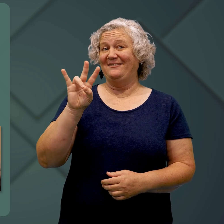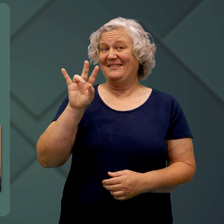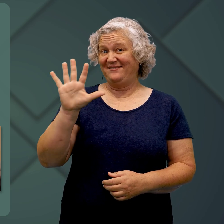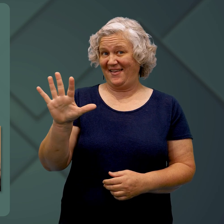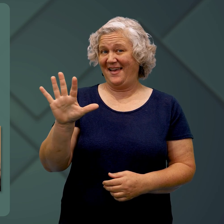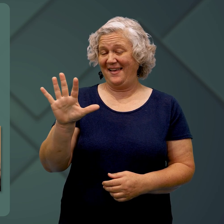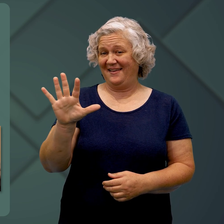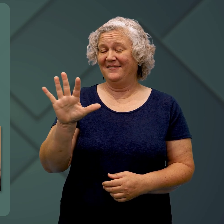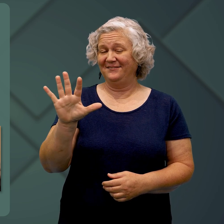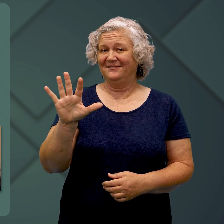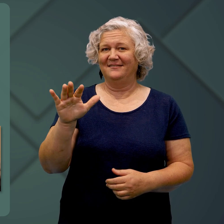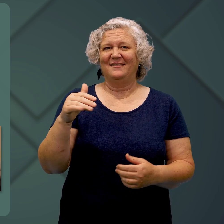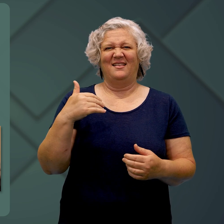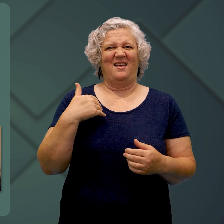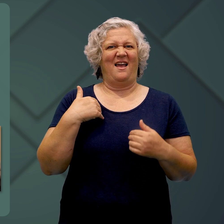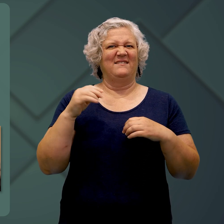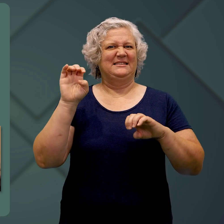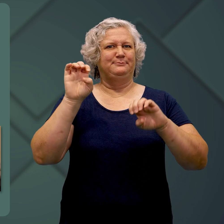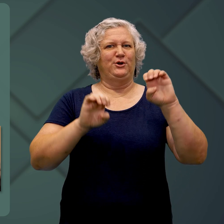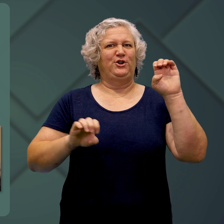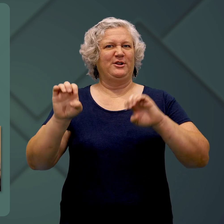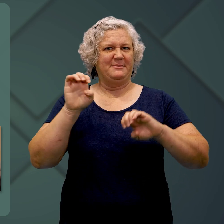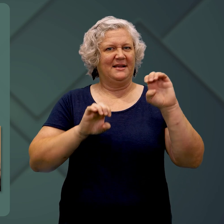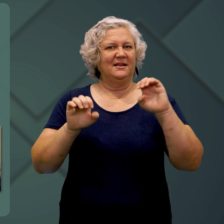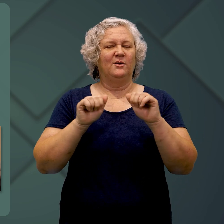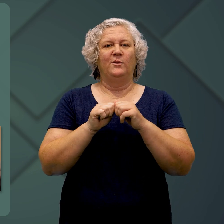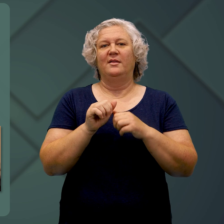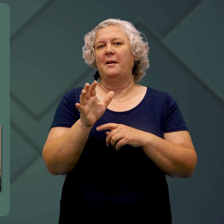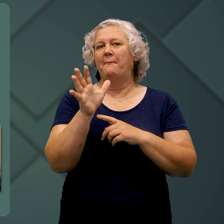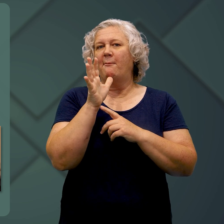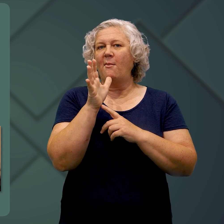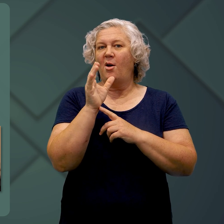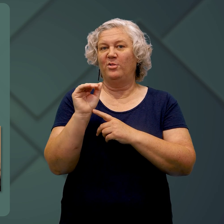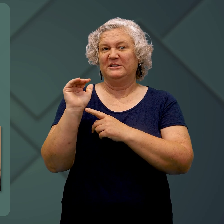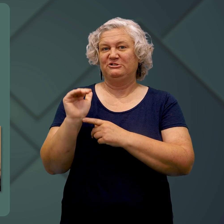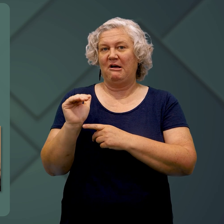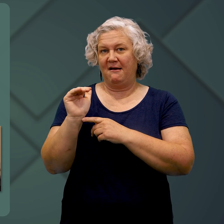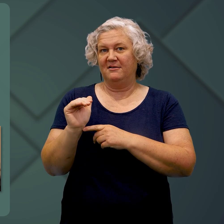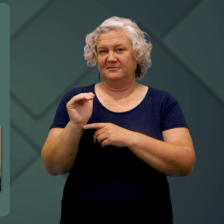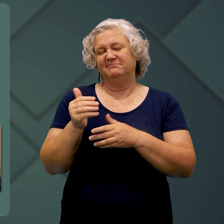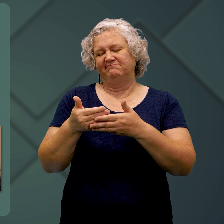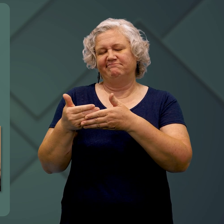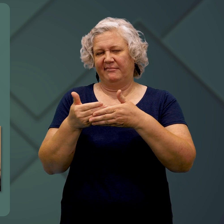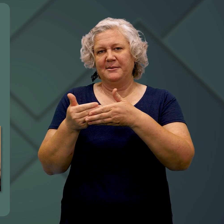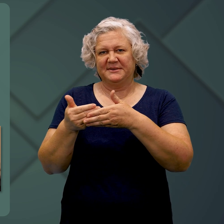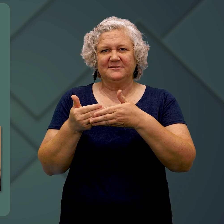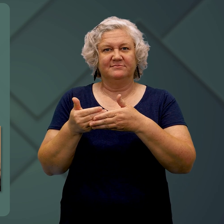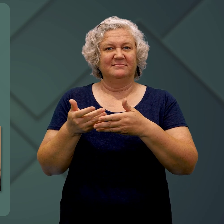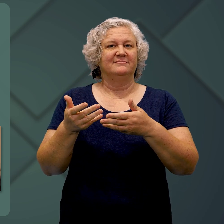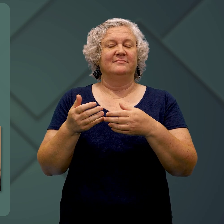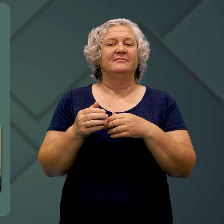In 1975, there was an experiment conducted with a mother and her